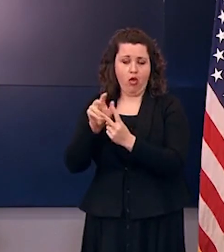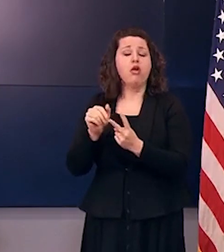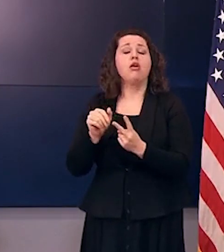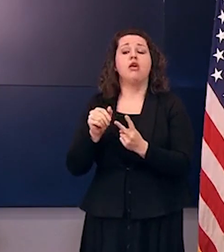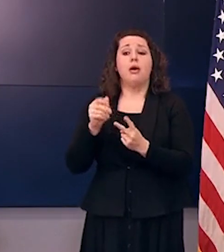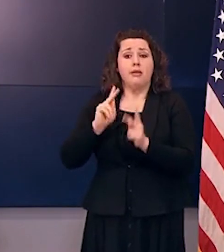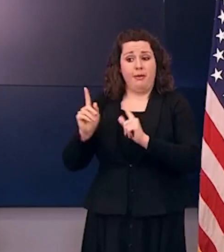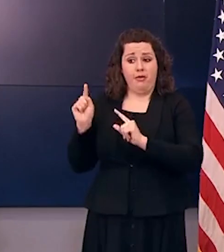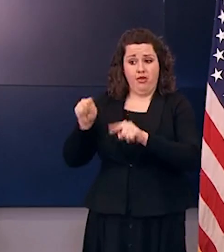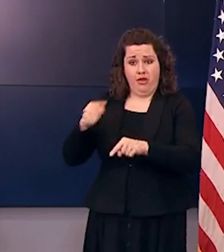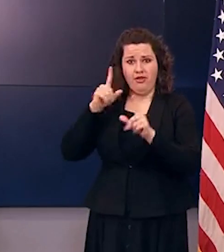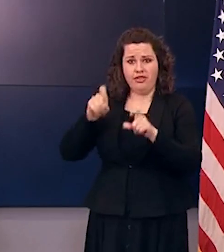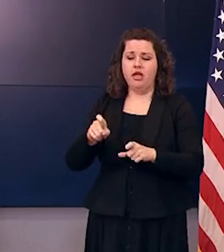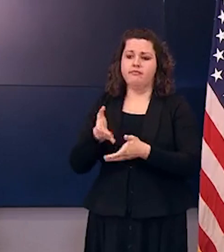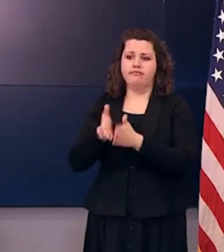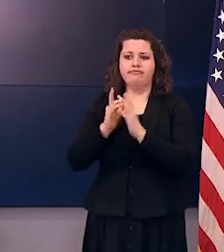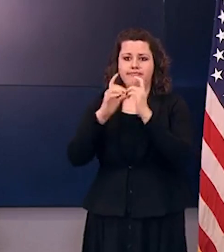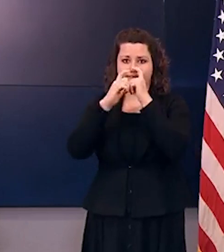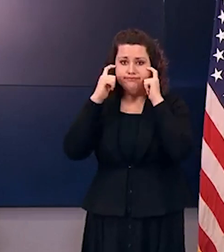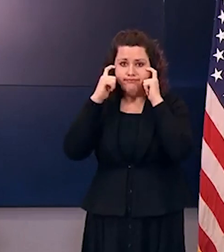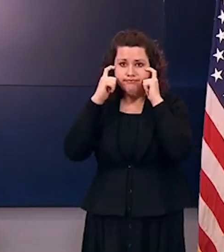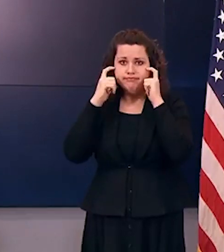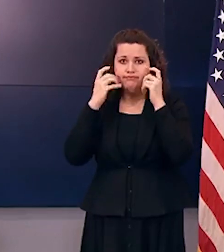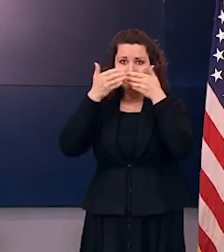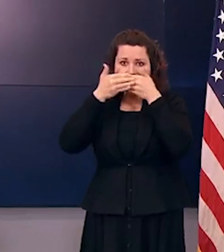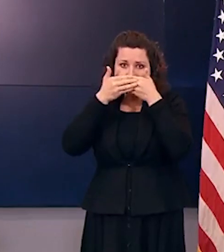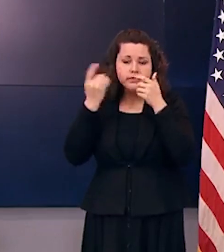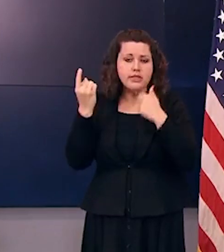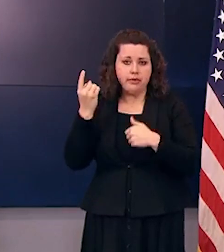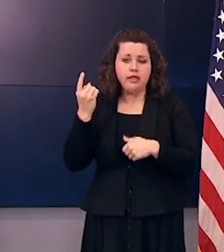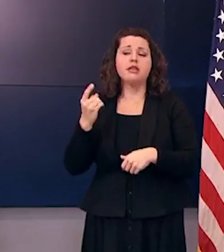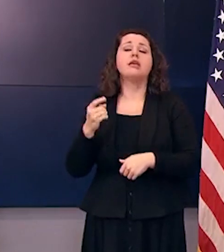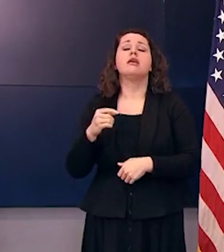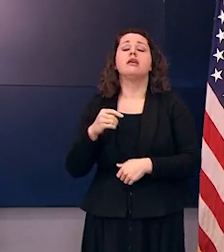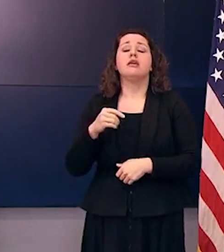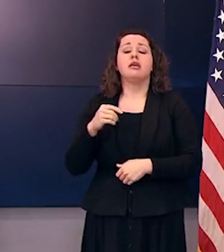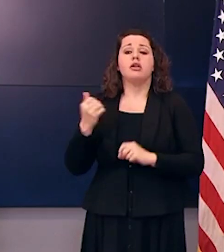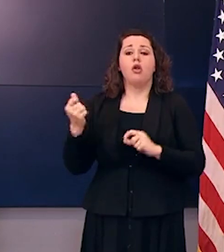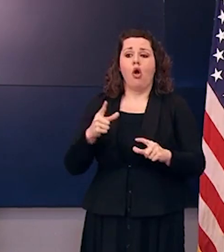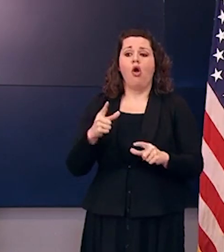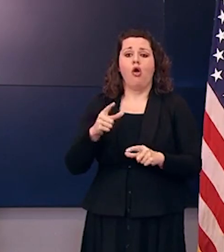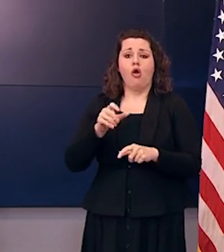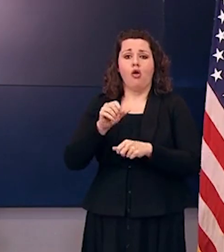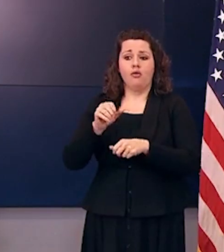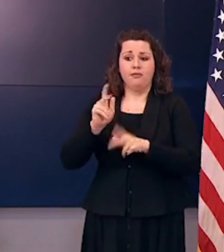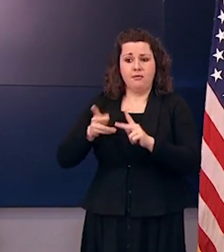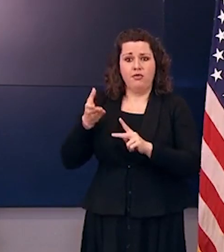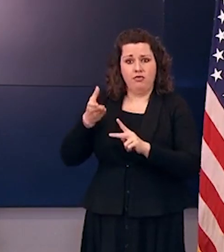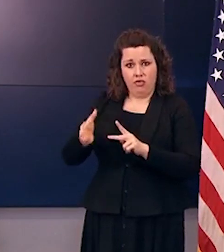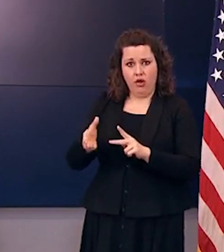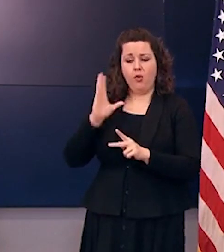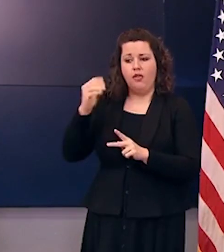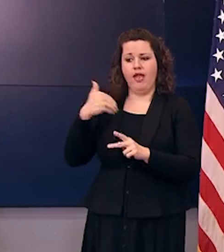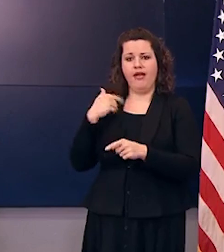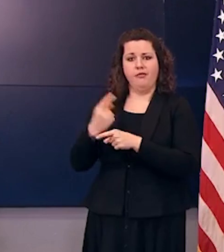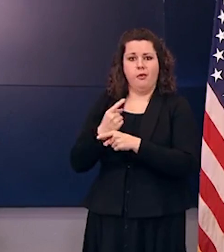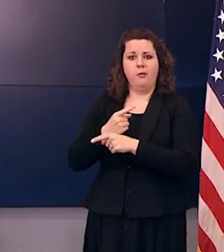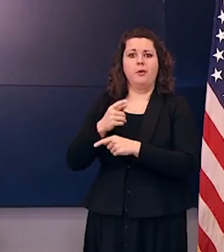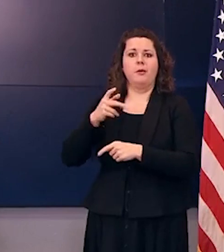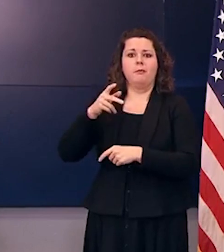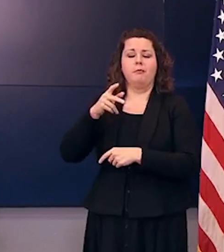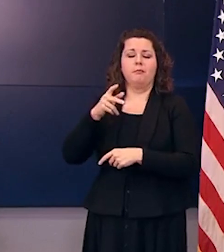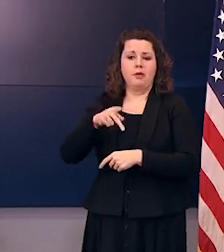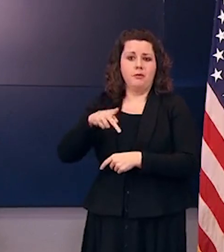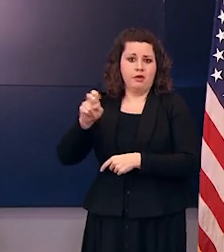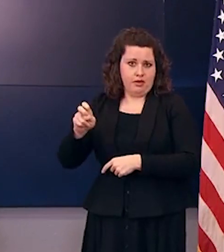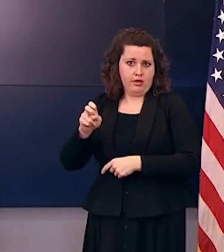for a test will be asked to wear a mask or a face covering, and all personnel staffing in the event will be provided with appropriate personal